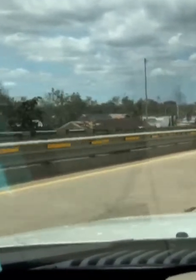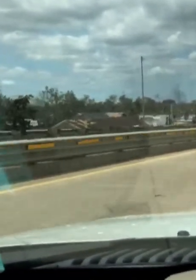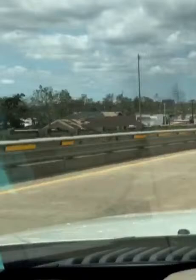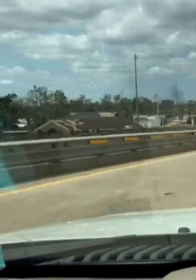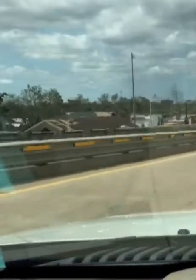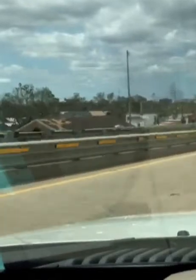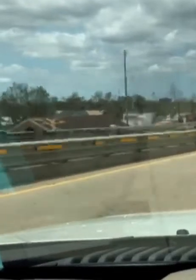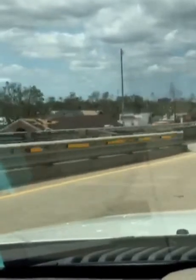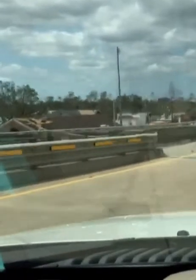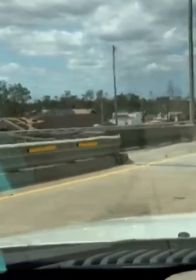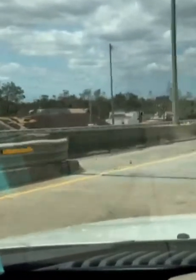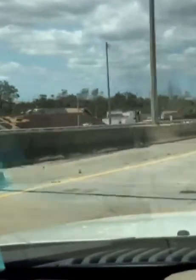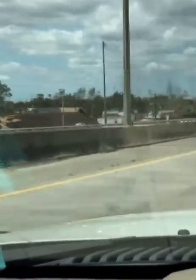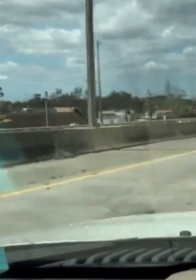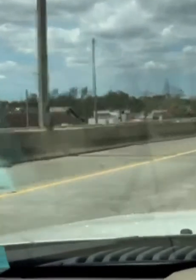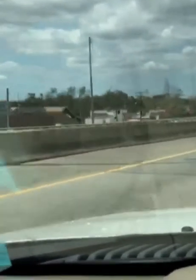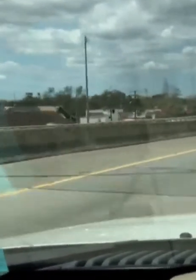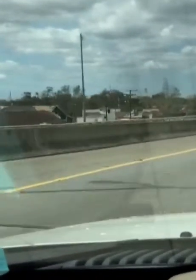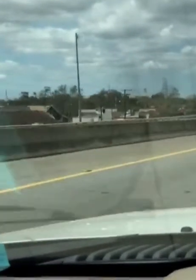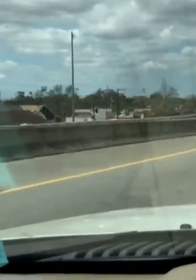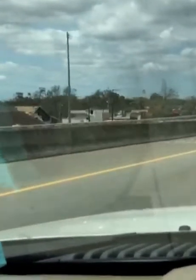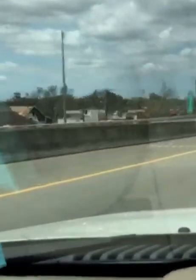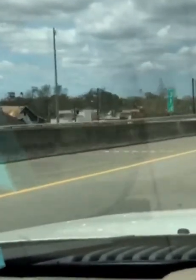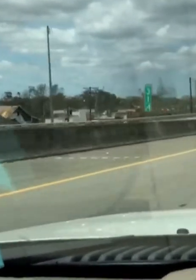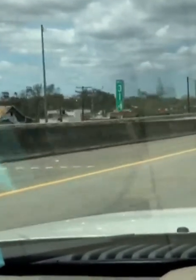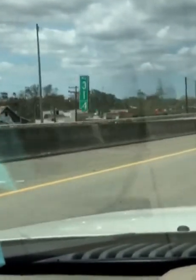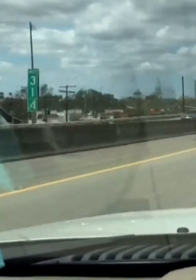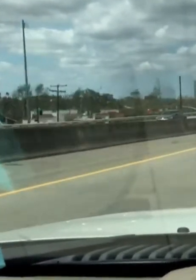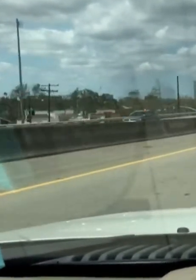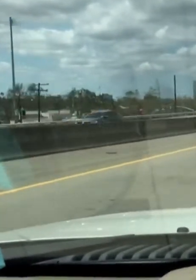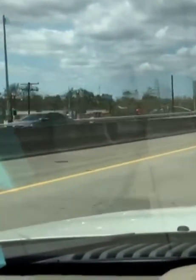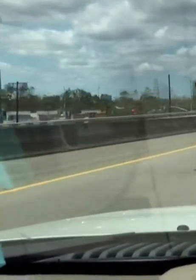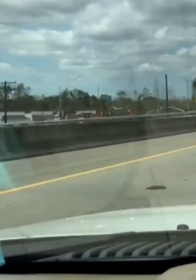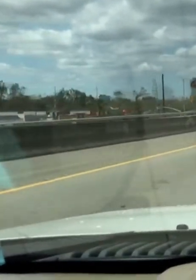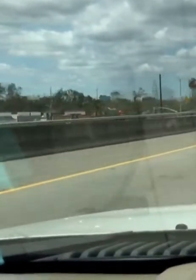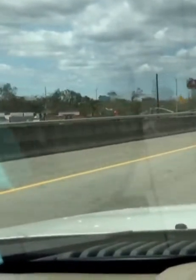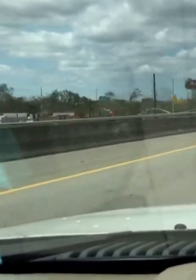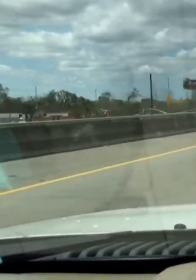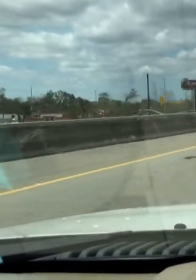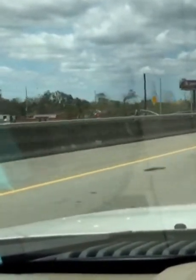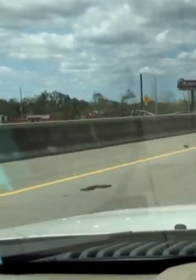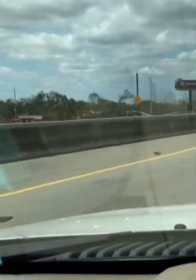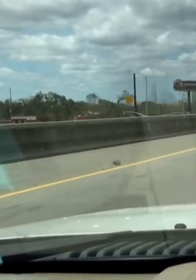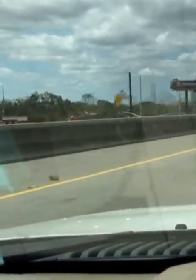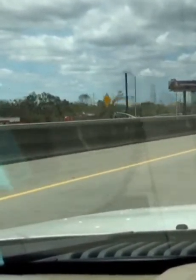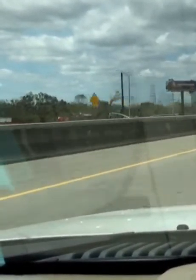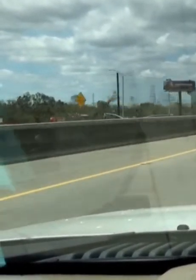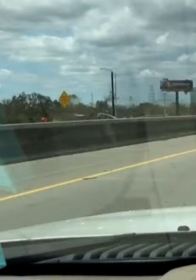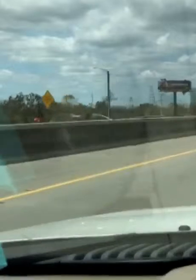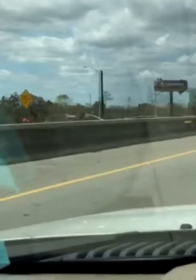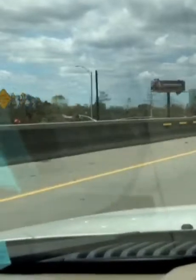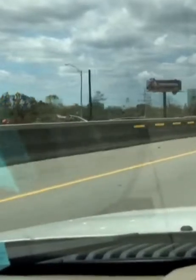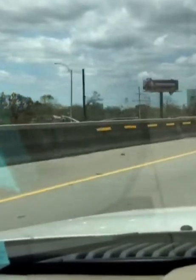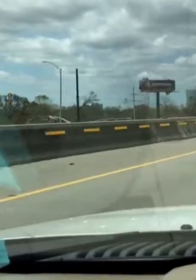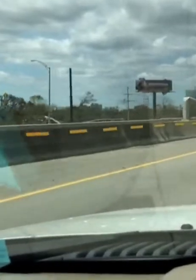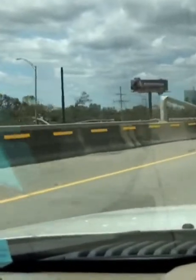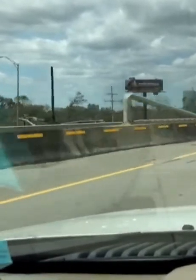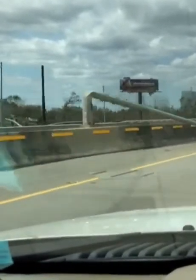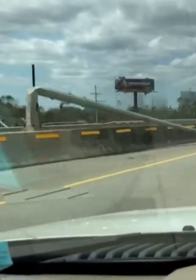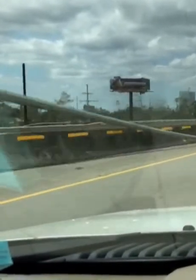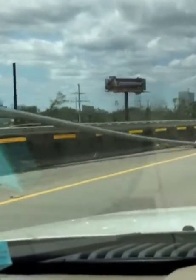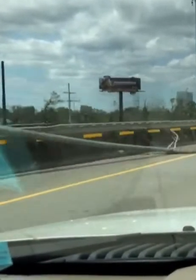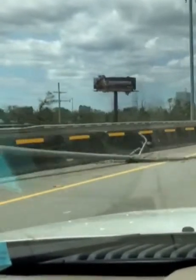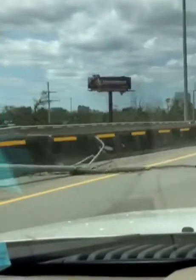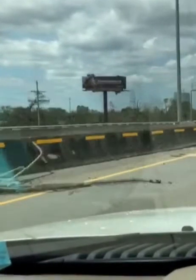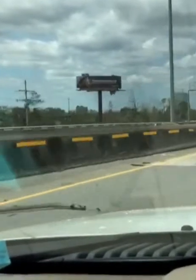anybody that knows Lake Charles, there are a lot of chemical plants around here. And I do see the chlorine leak coming down. Yeah, so that